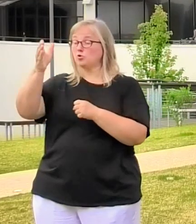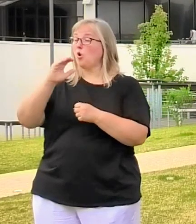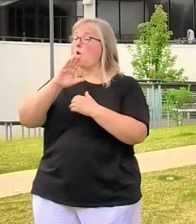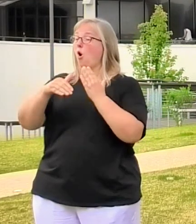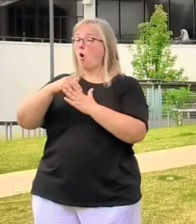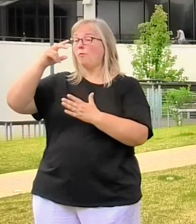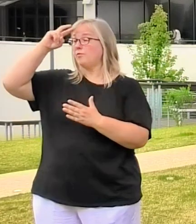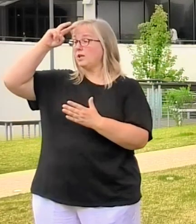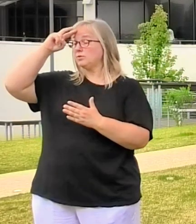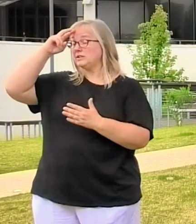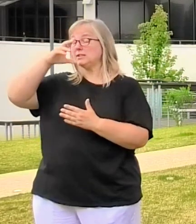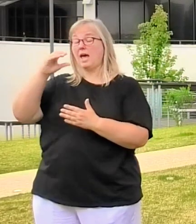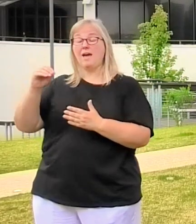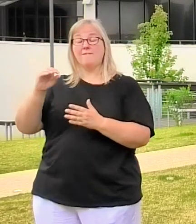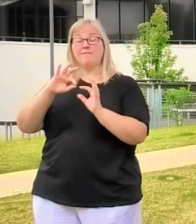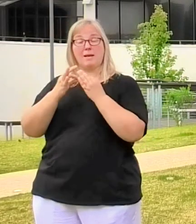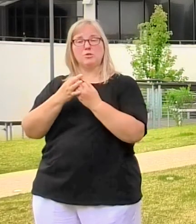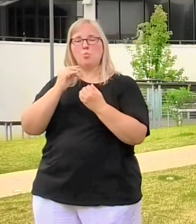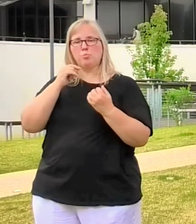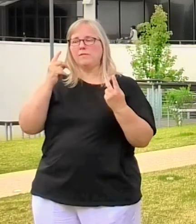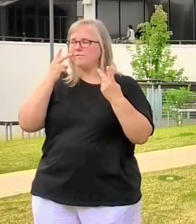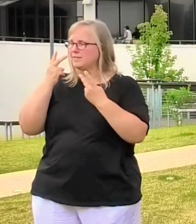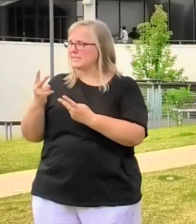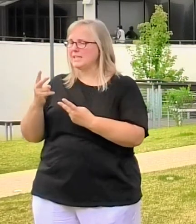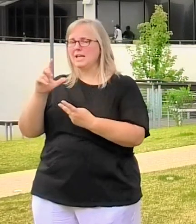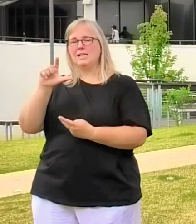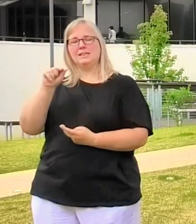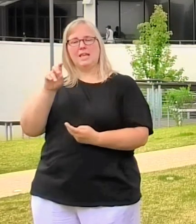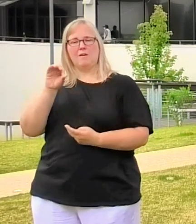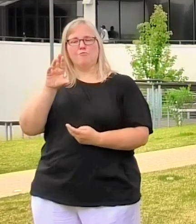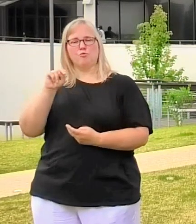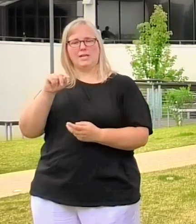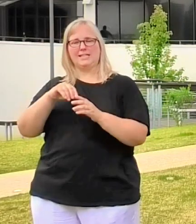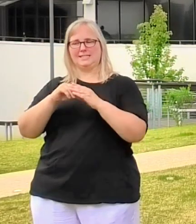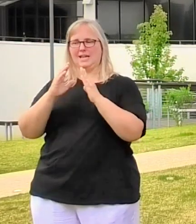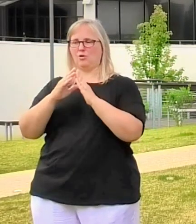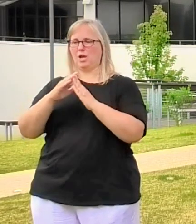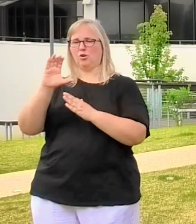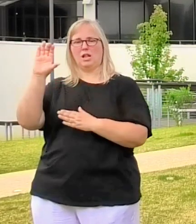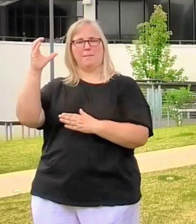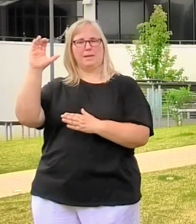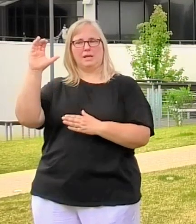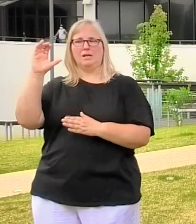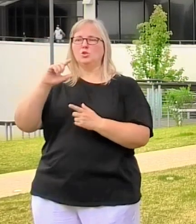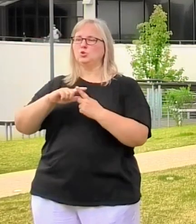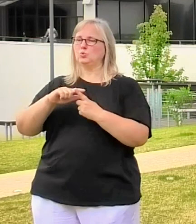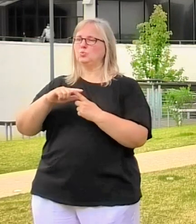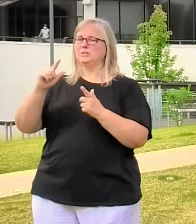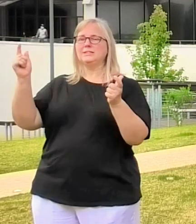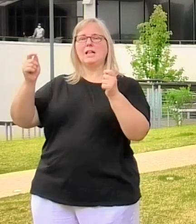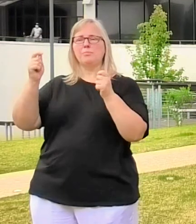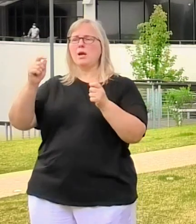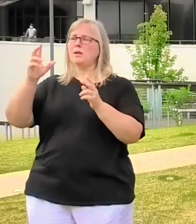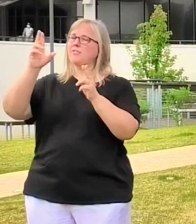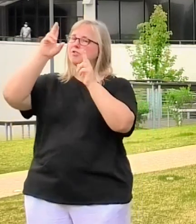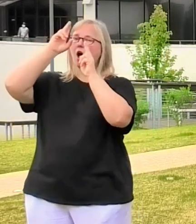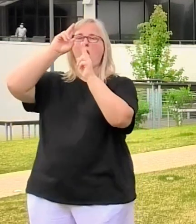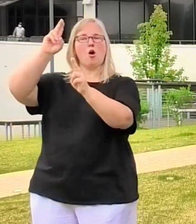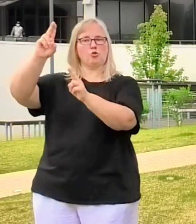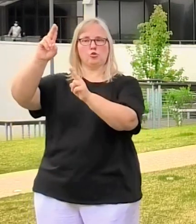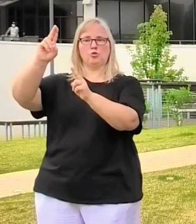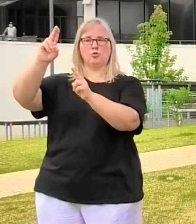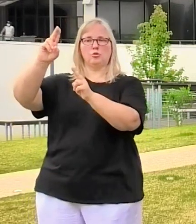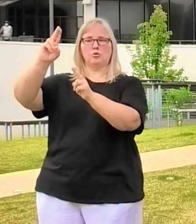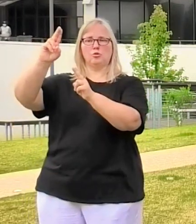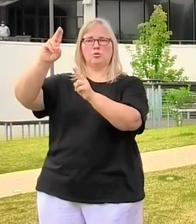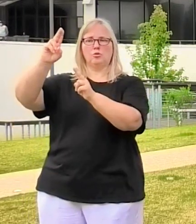their families will come to the lakefront in downtown Columbia to celebrate the honor